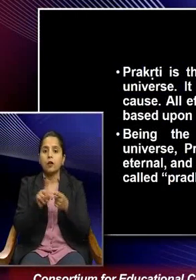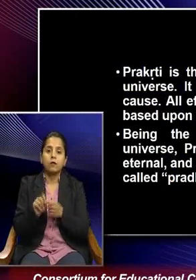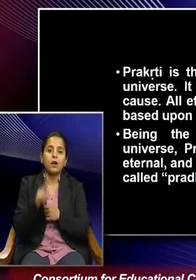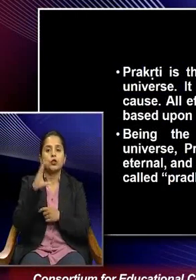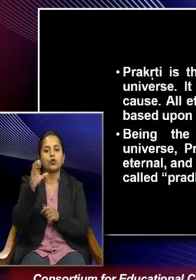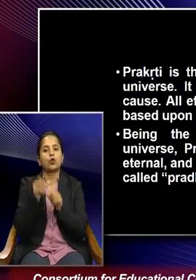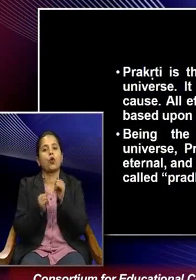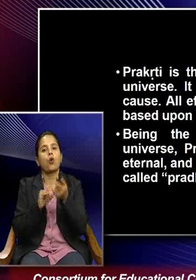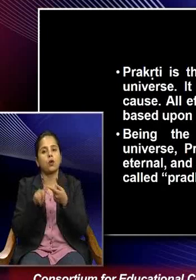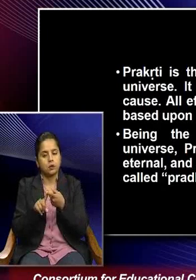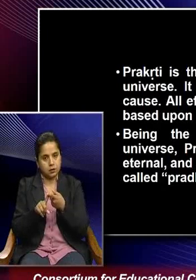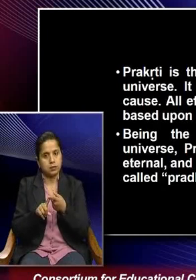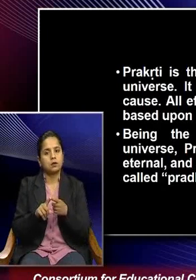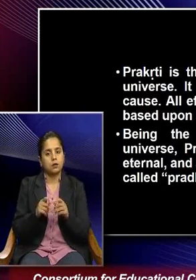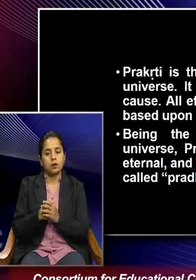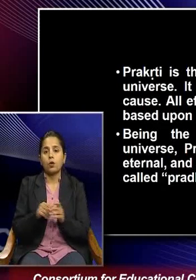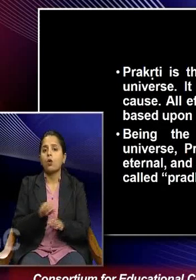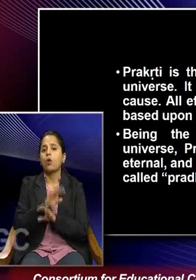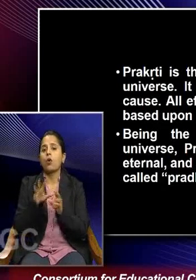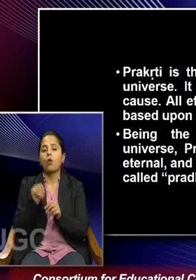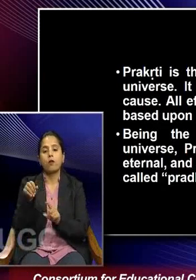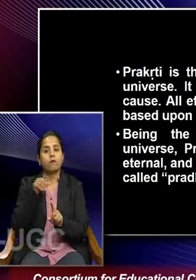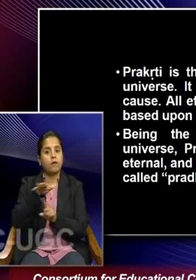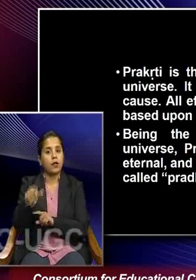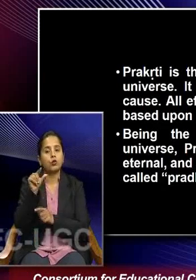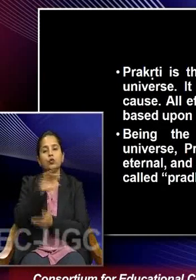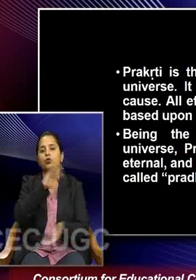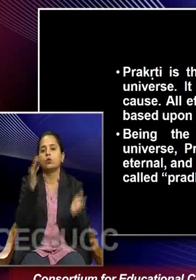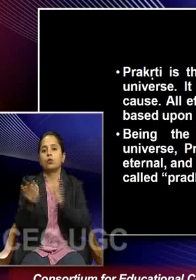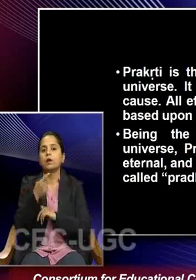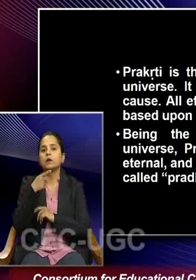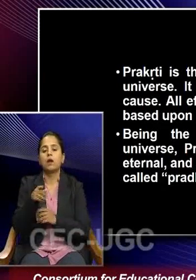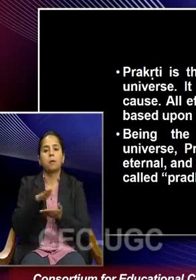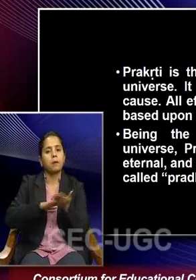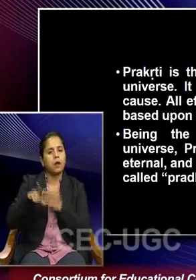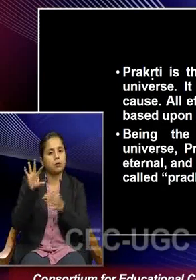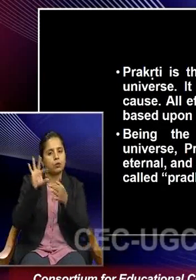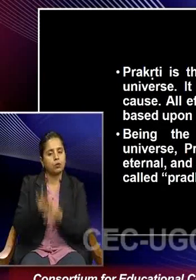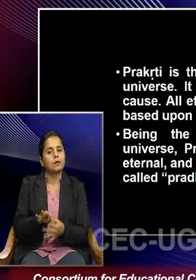cause. All effects of the universe are based upon it.